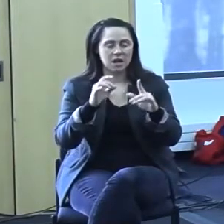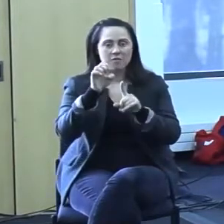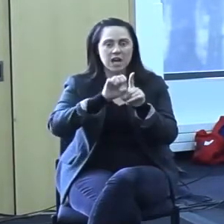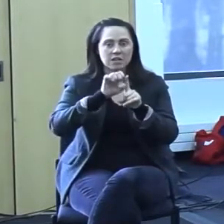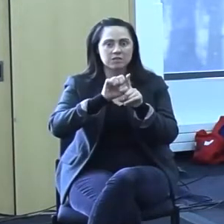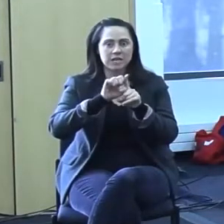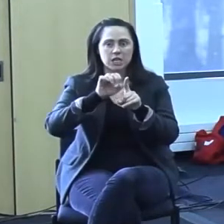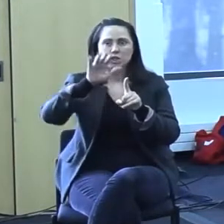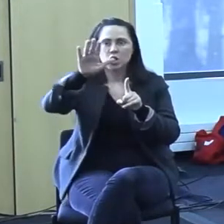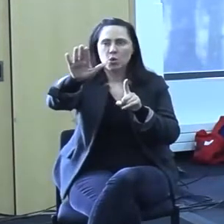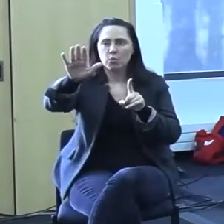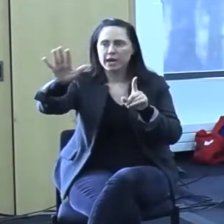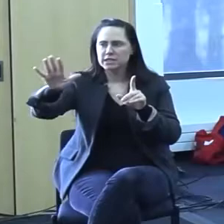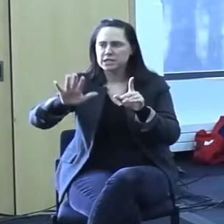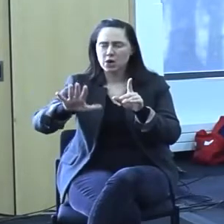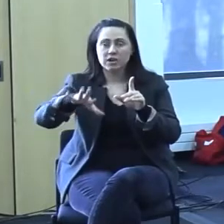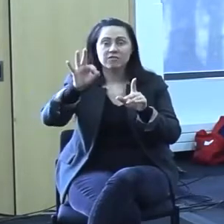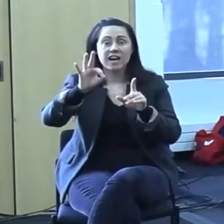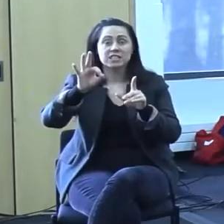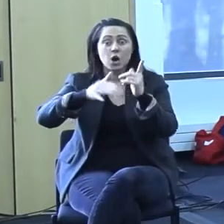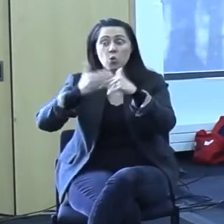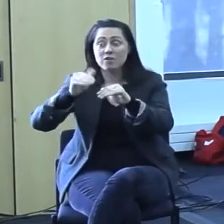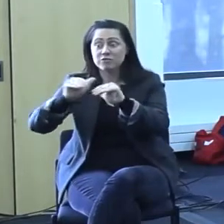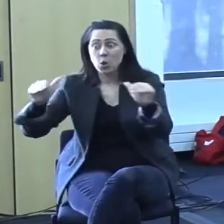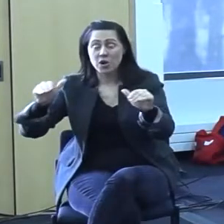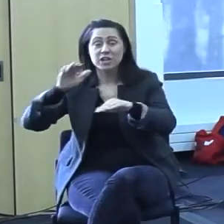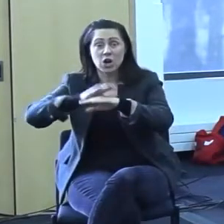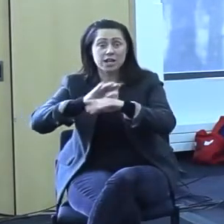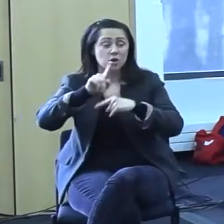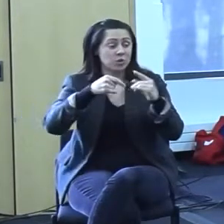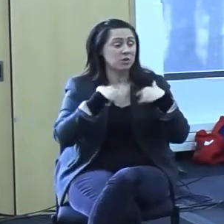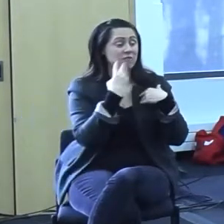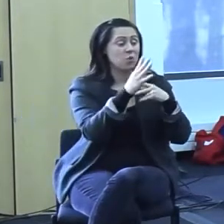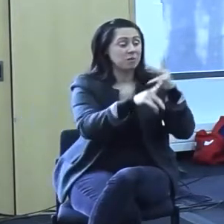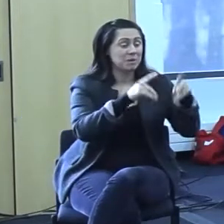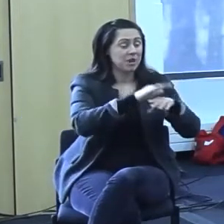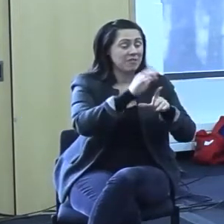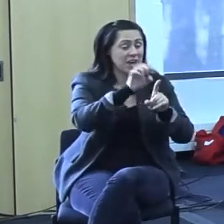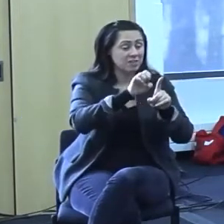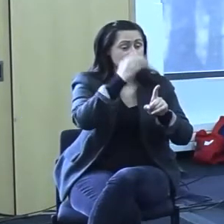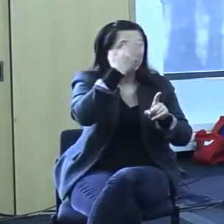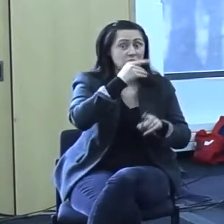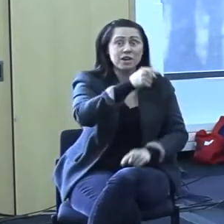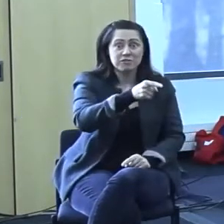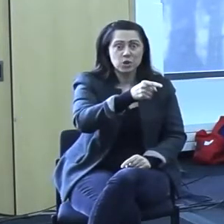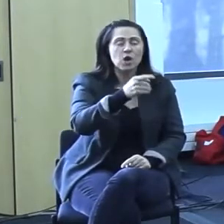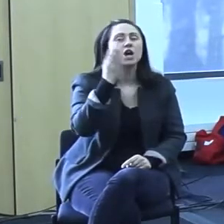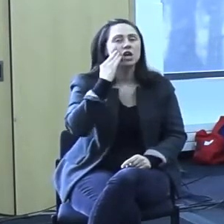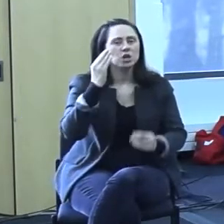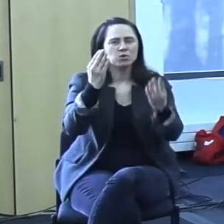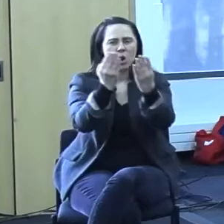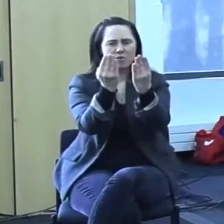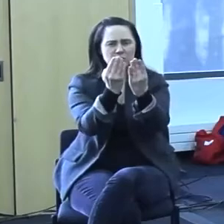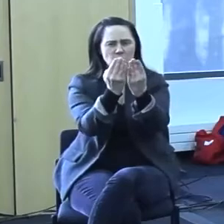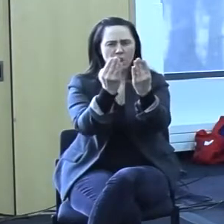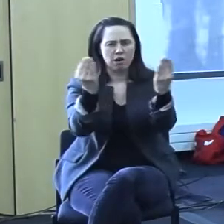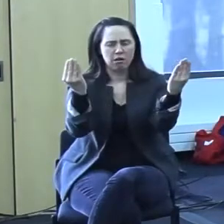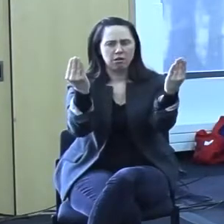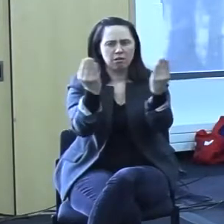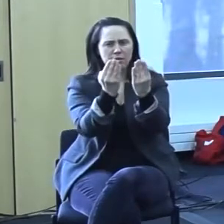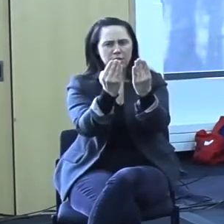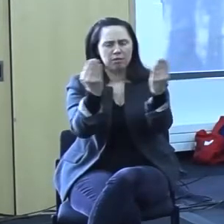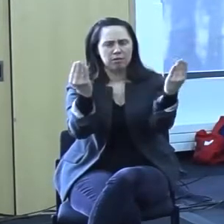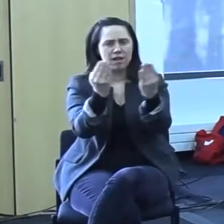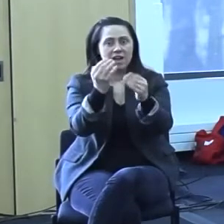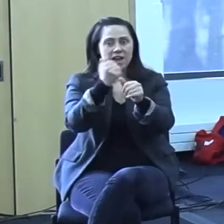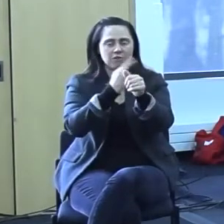and find out exactly what floor you're on when you have 4 people in the elevator in front of you. And you know that door, it's already the timing of everyone's trying to get